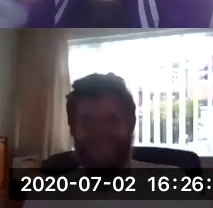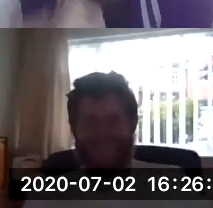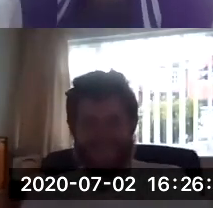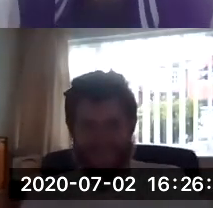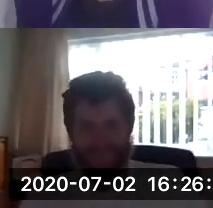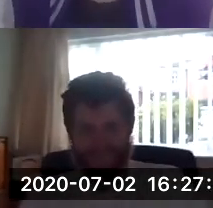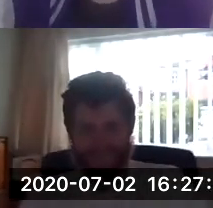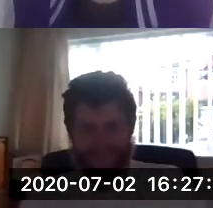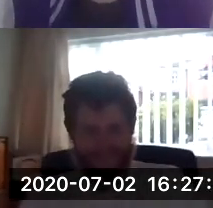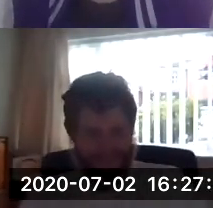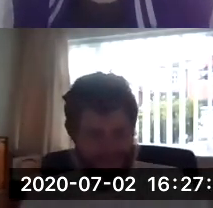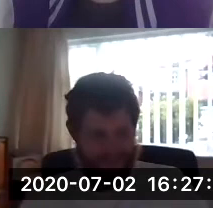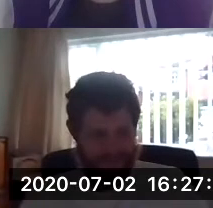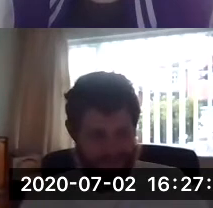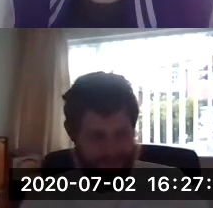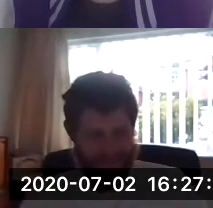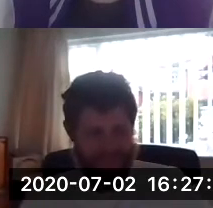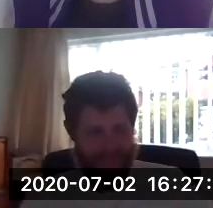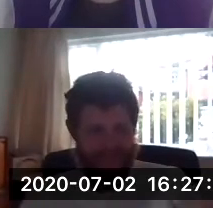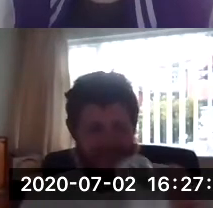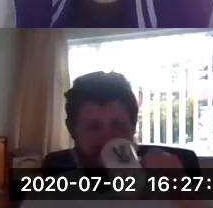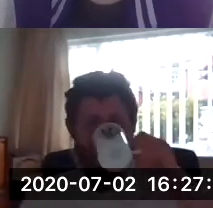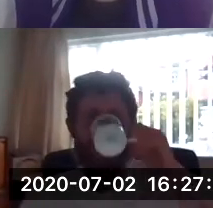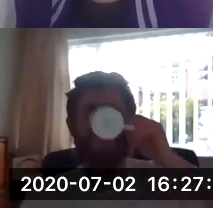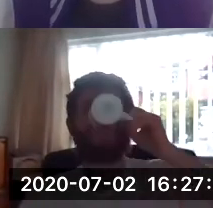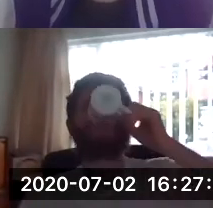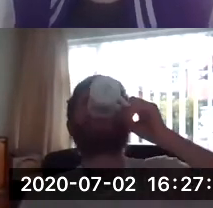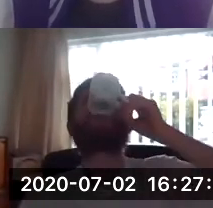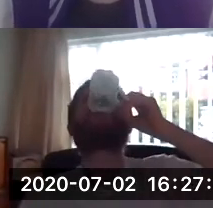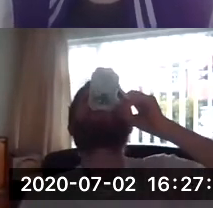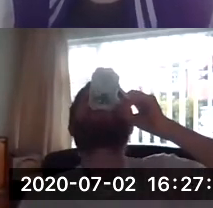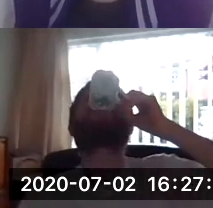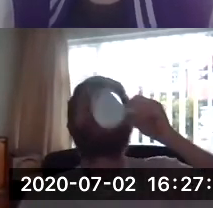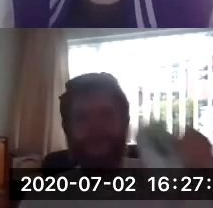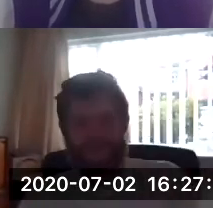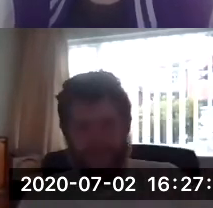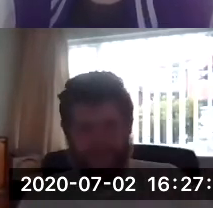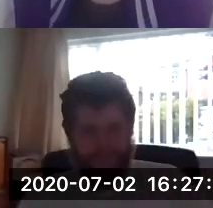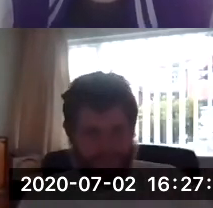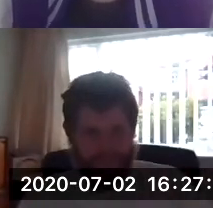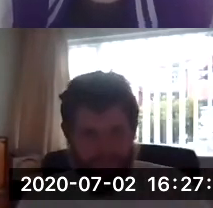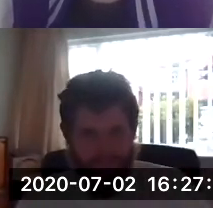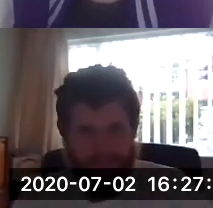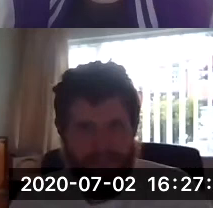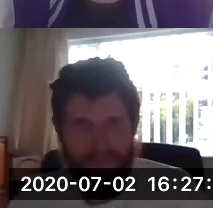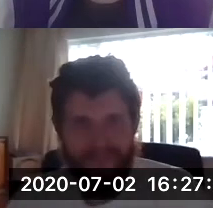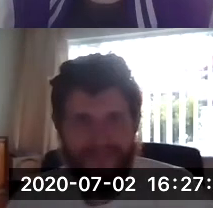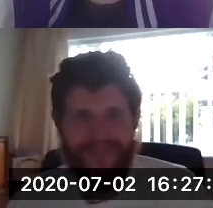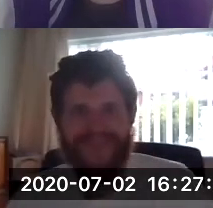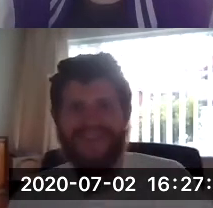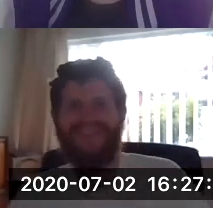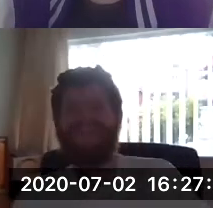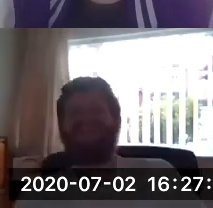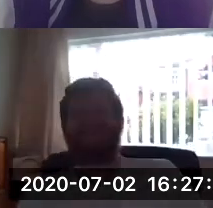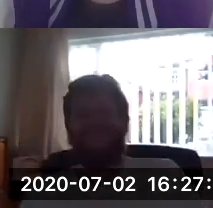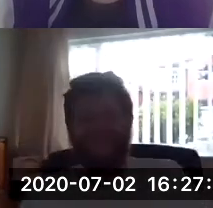And Kath with Owen. Is that right? Is that right? Oh my gosh. Sorry, I'm awful at names,